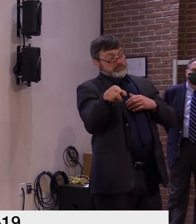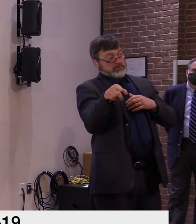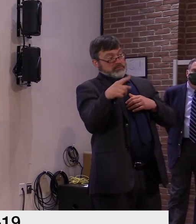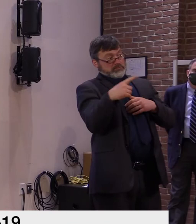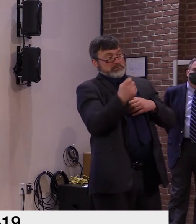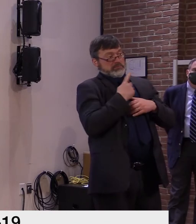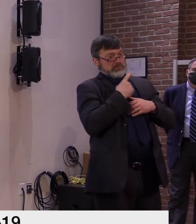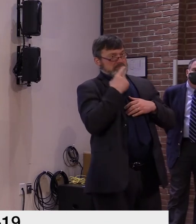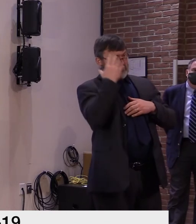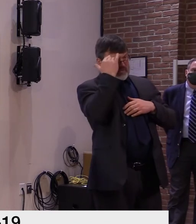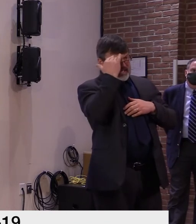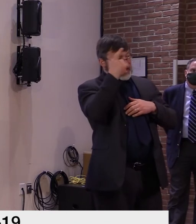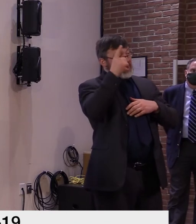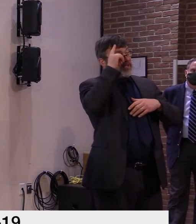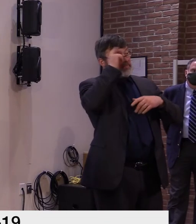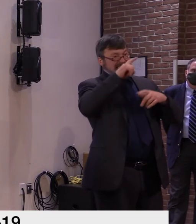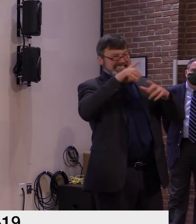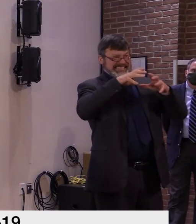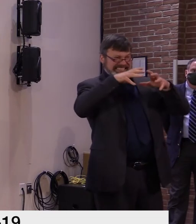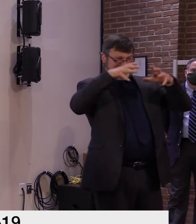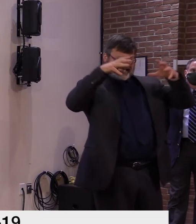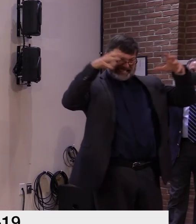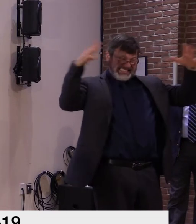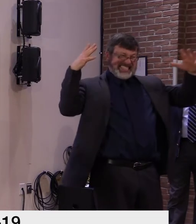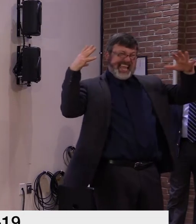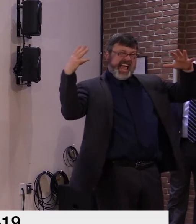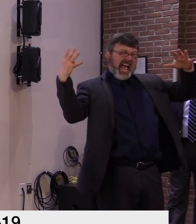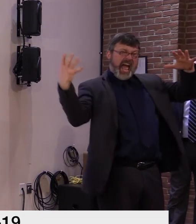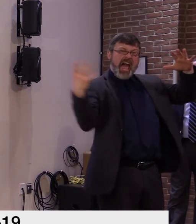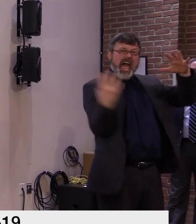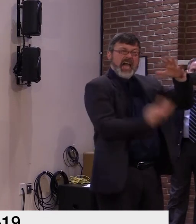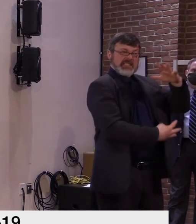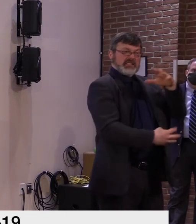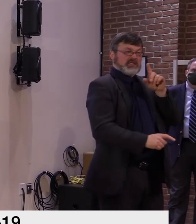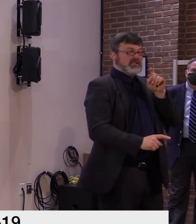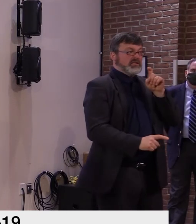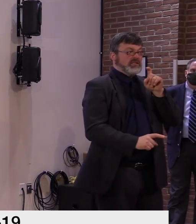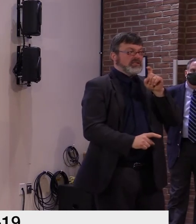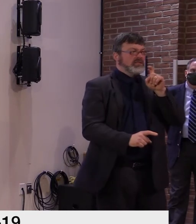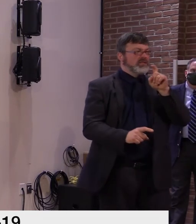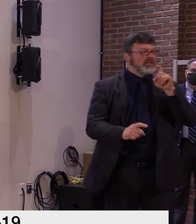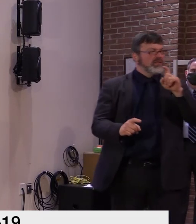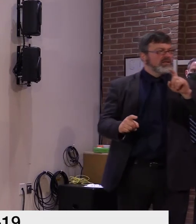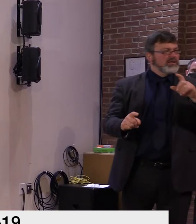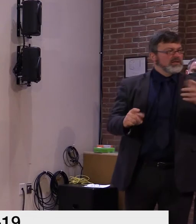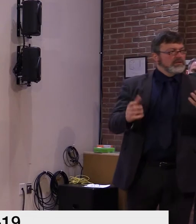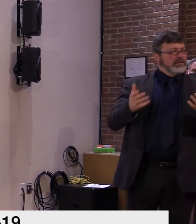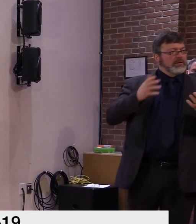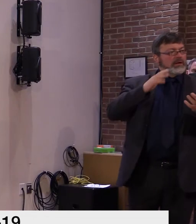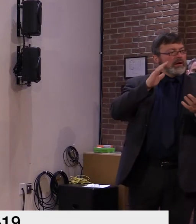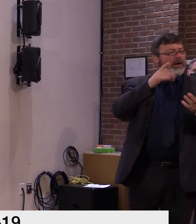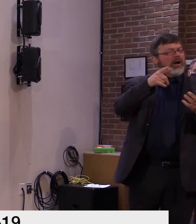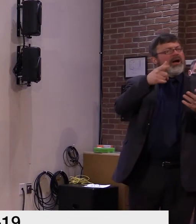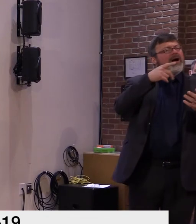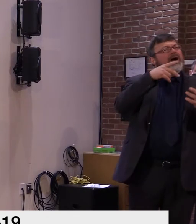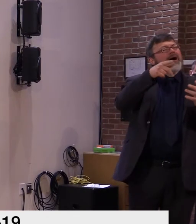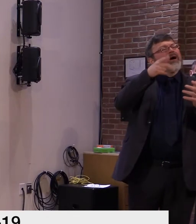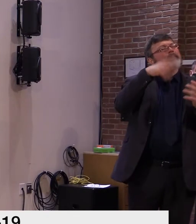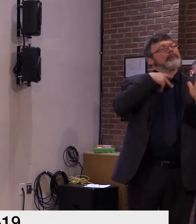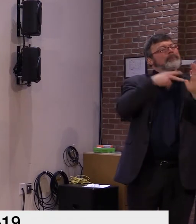Some other factor like an age banding even within that initial group. Yeah, I get you, Tim, on that. I